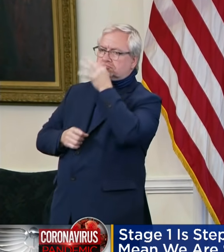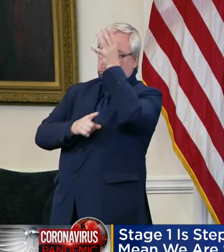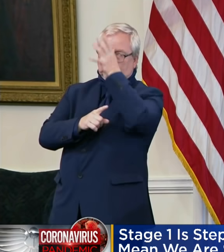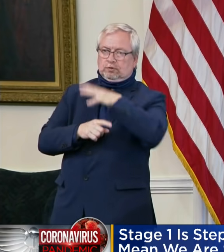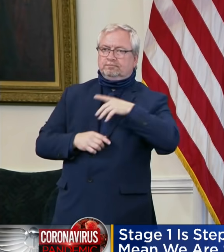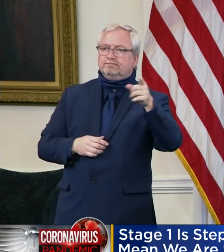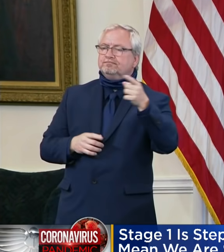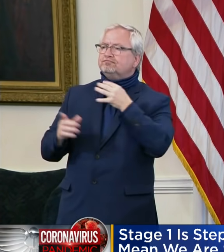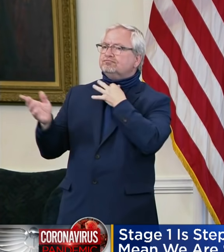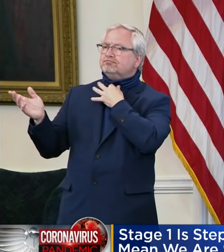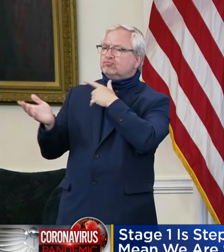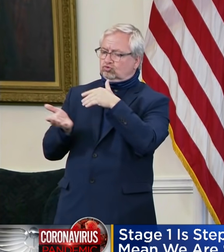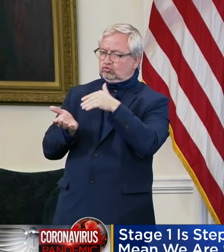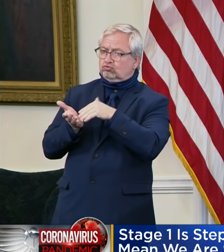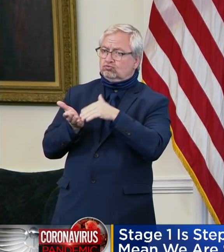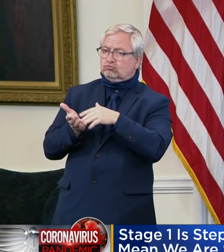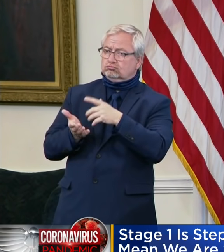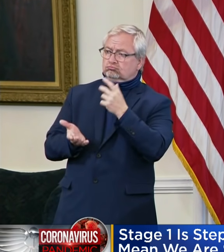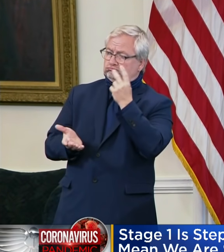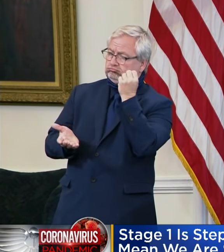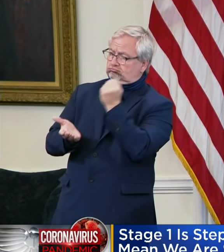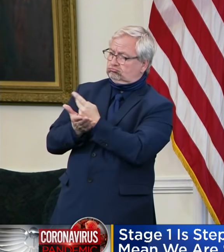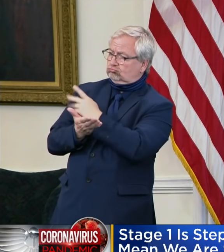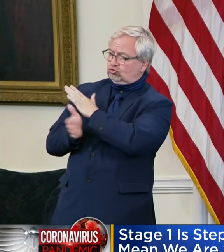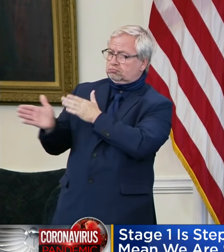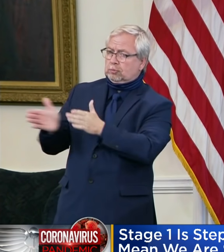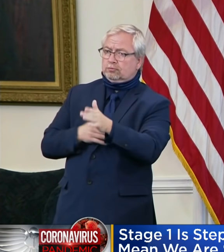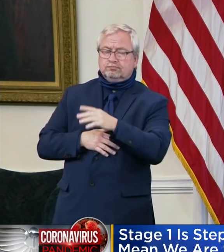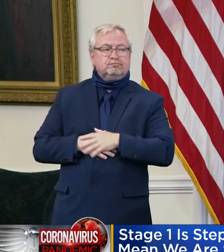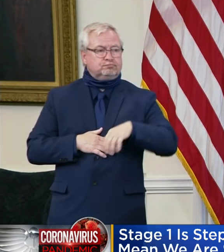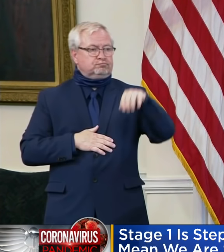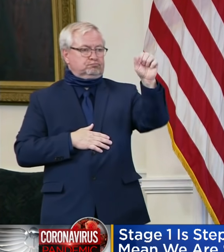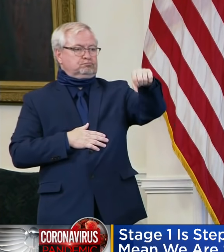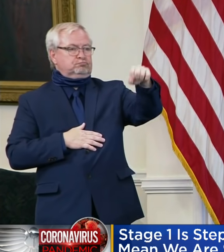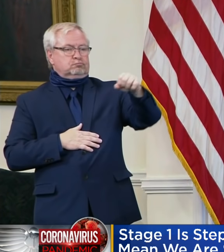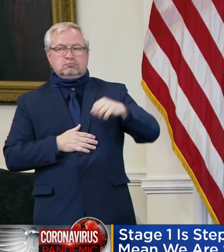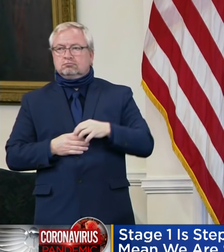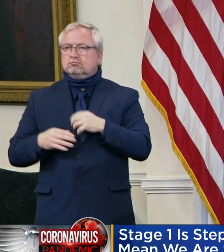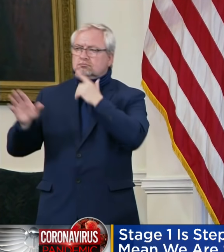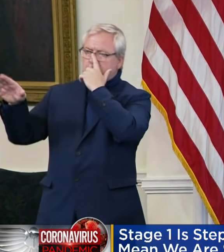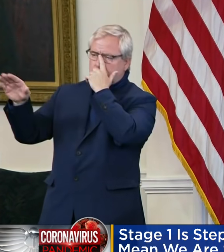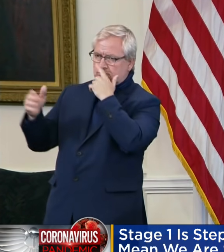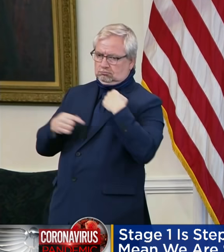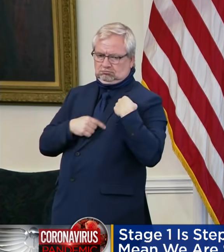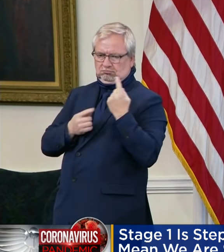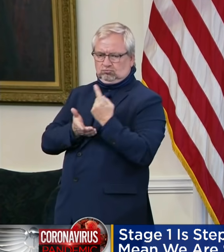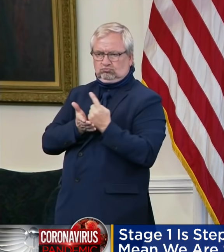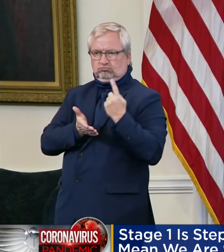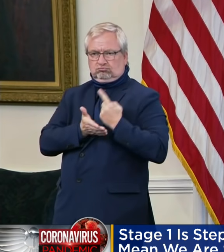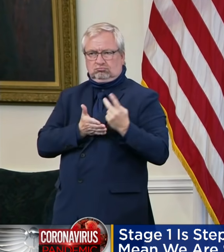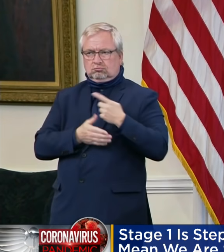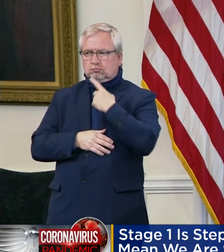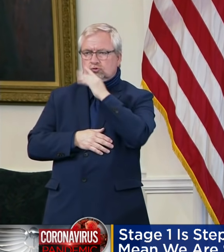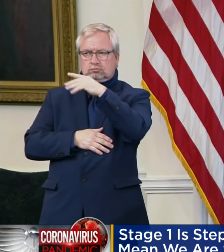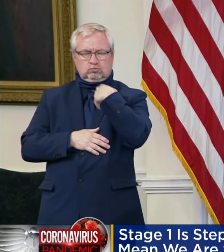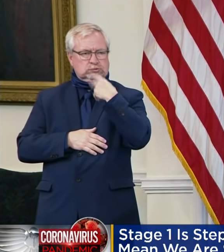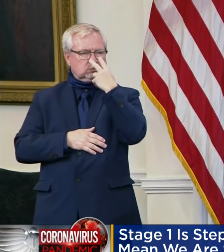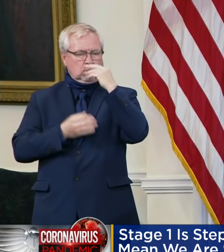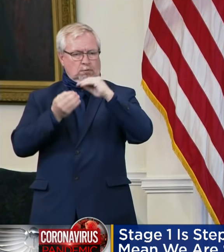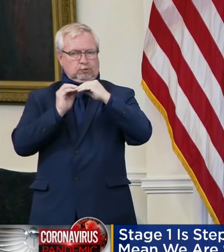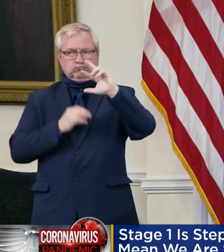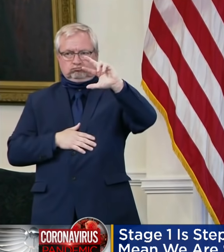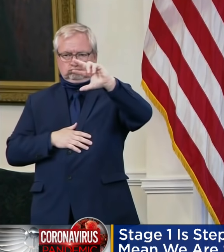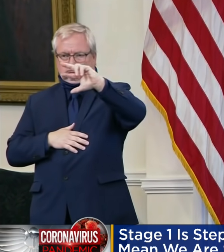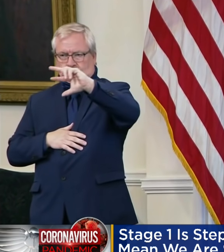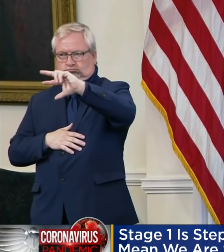Yes. A couple weeks ago, you said that you want to see declining numbers everywhere. And what we've seen really,